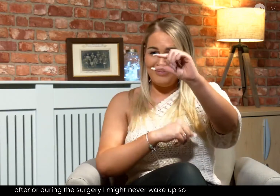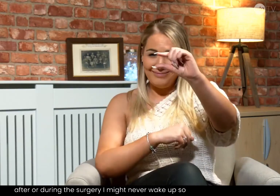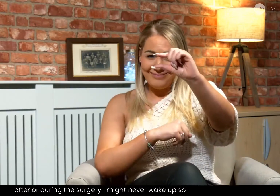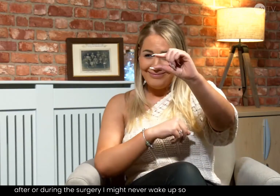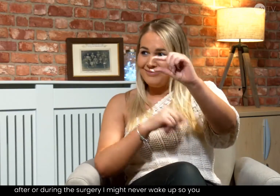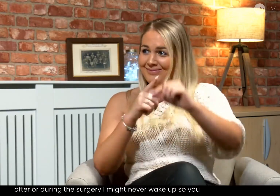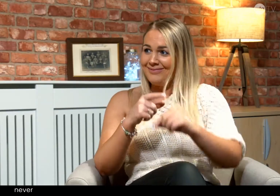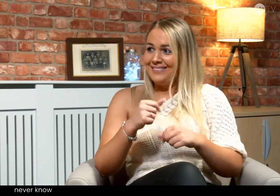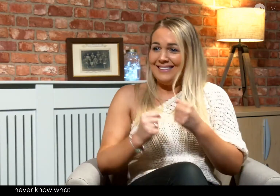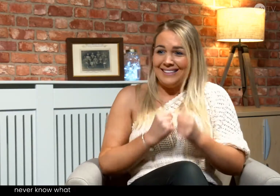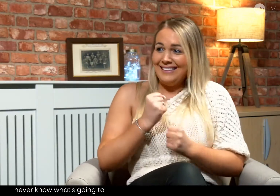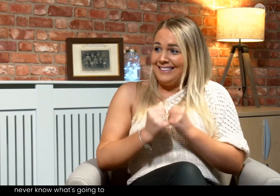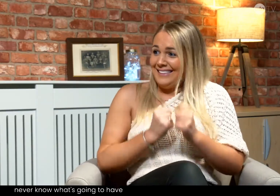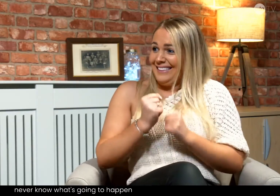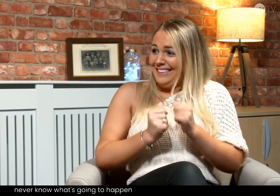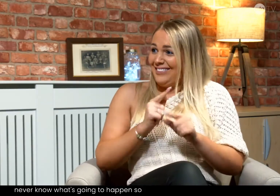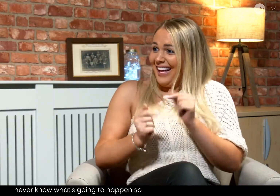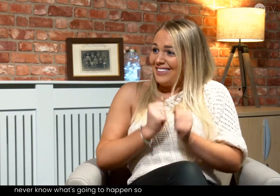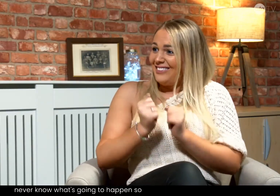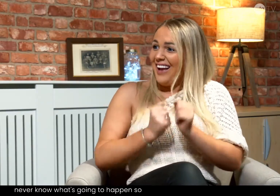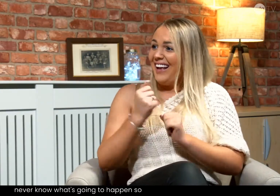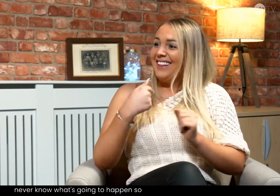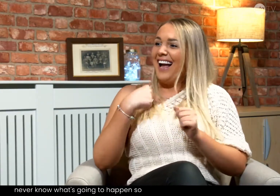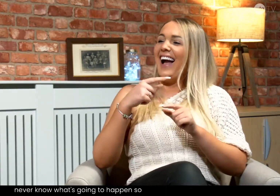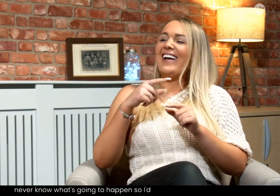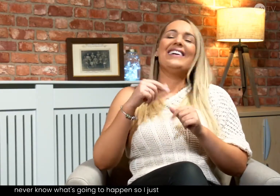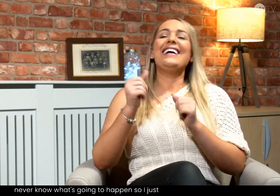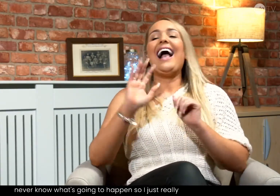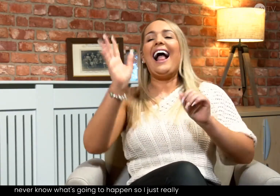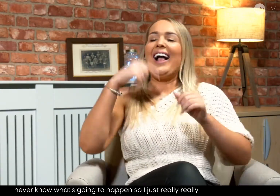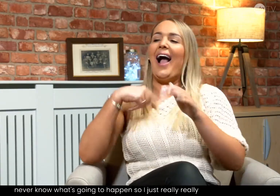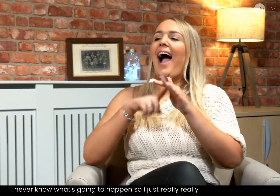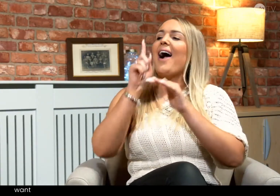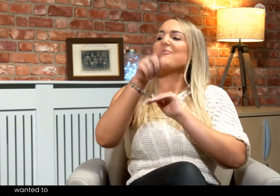So I just really, really, really wanted to see my mum